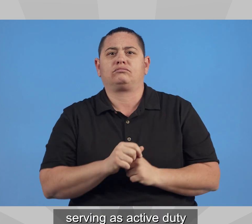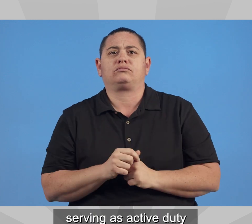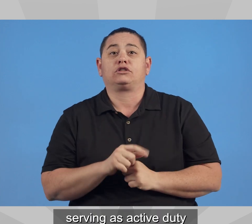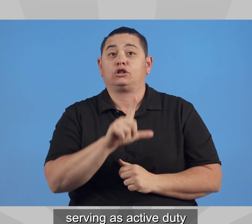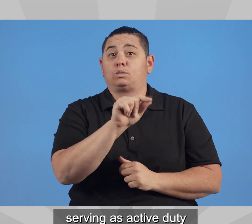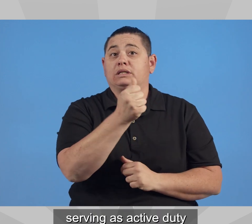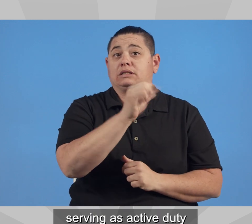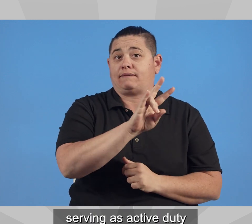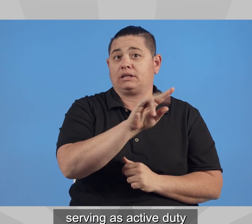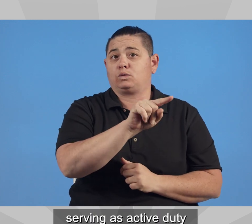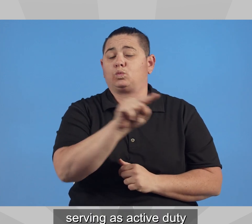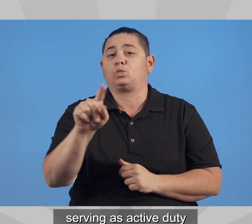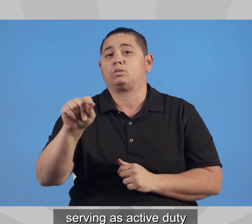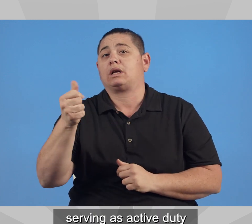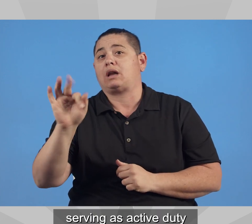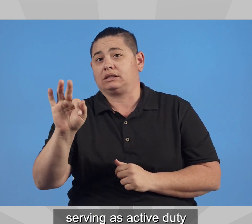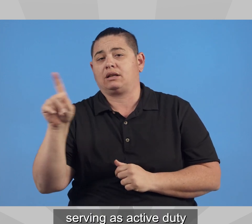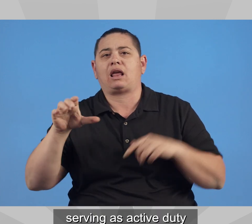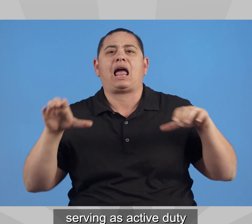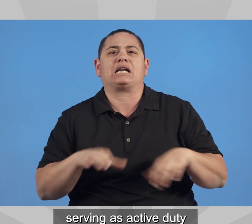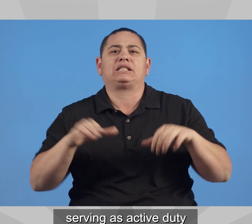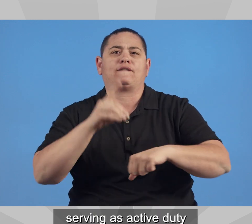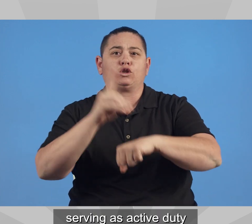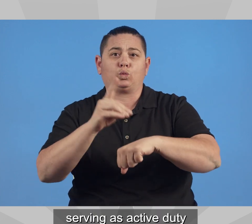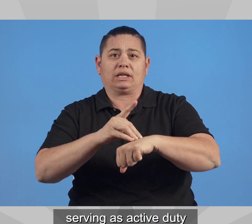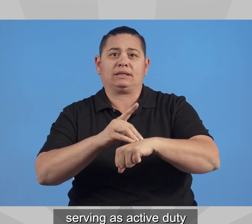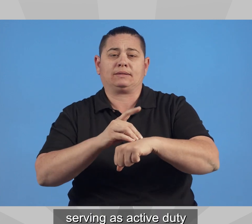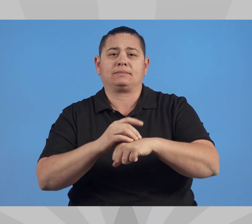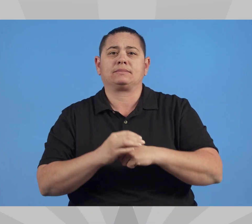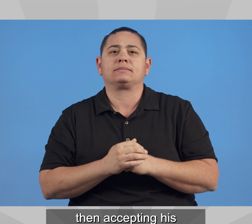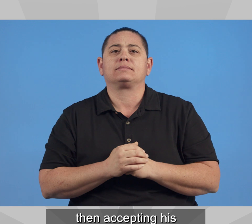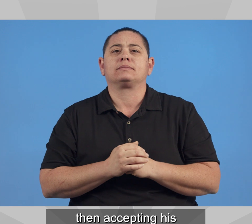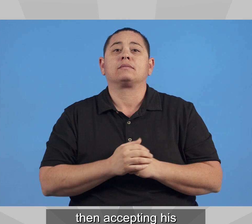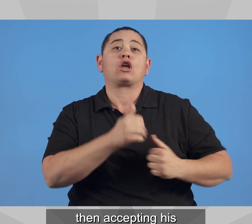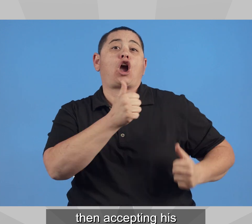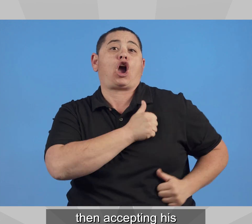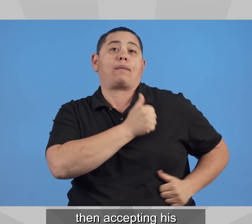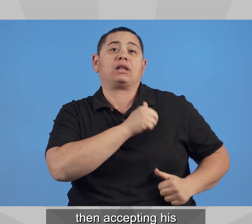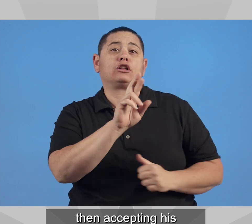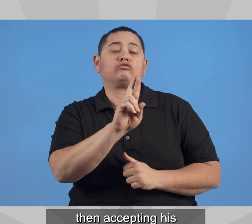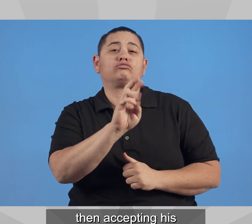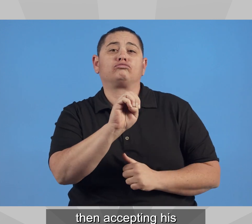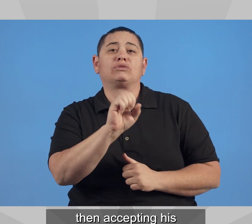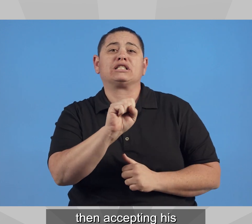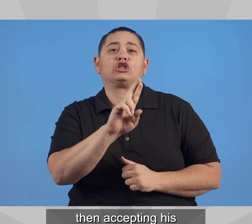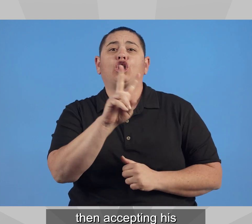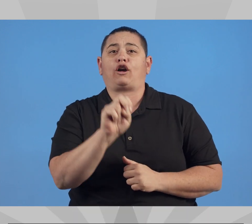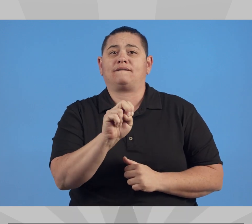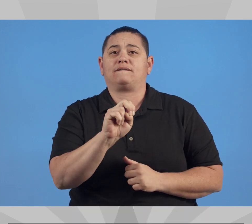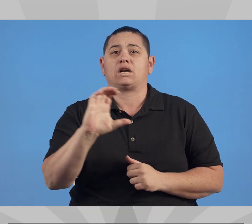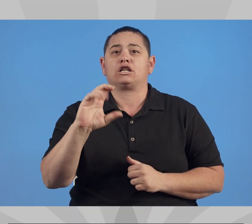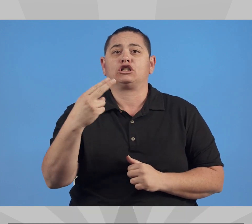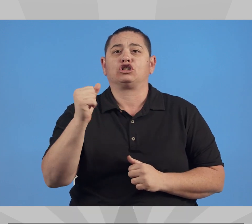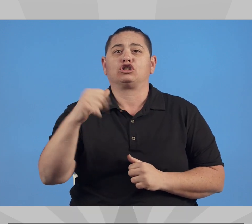serving as active duty from 2017 through 2019. then accepting his appointment to commission